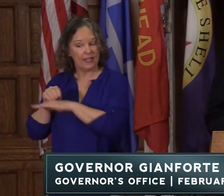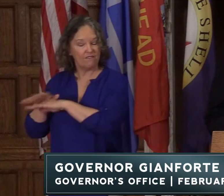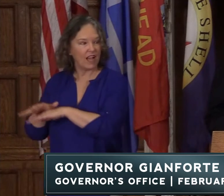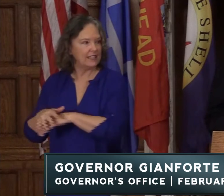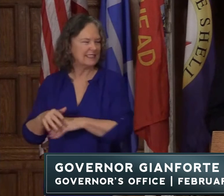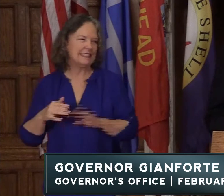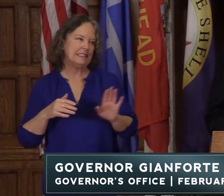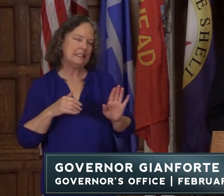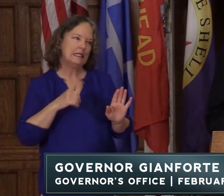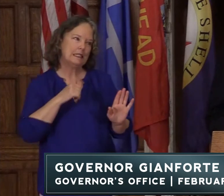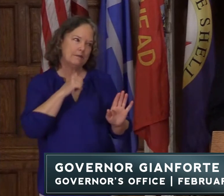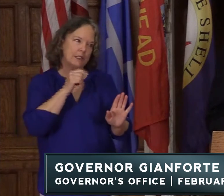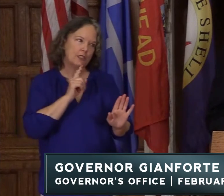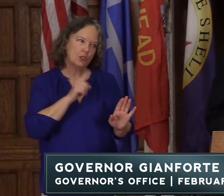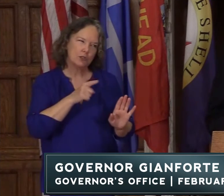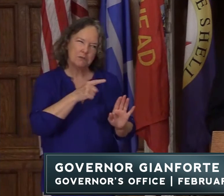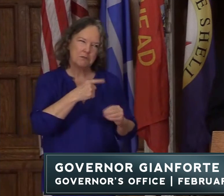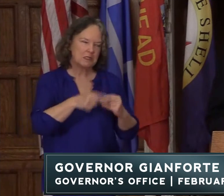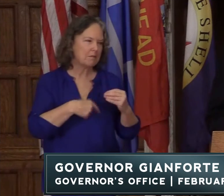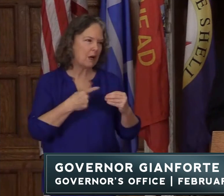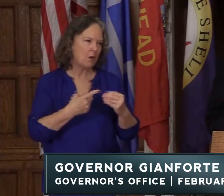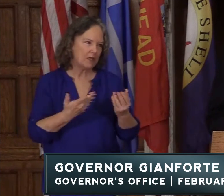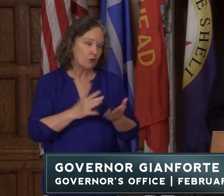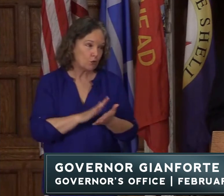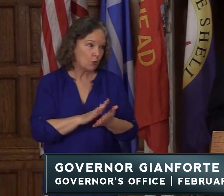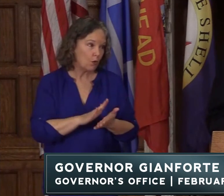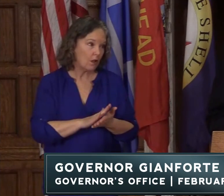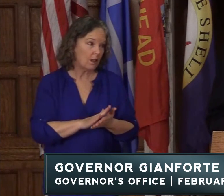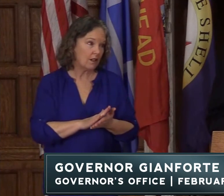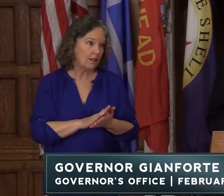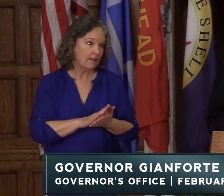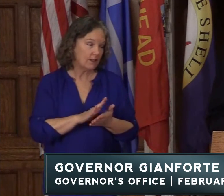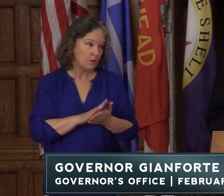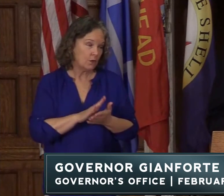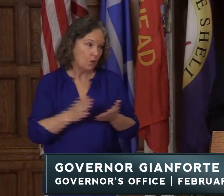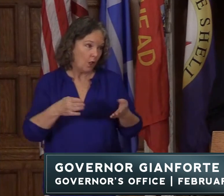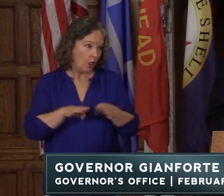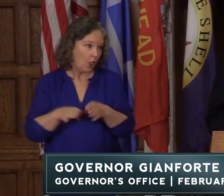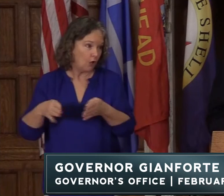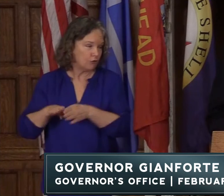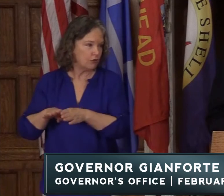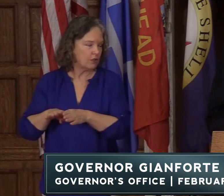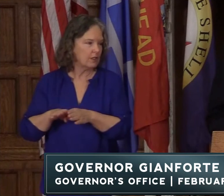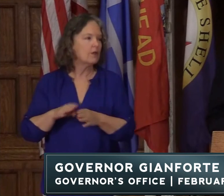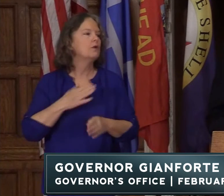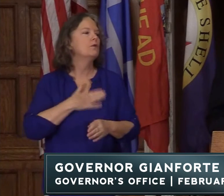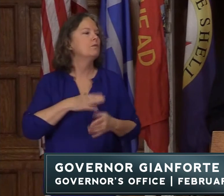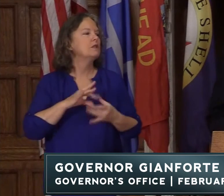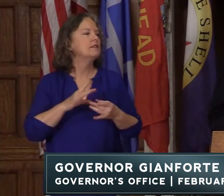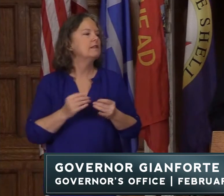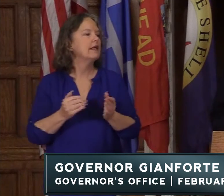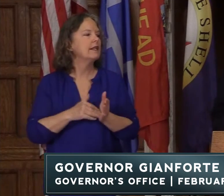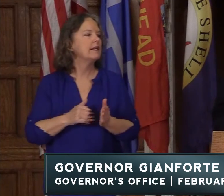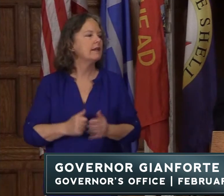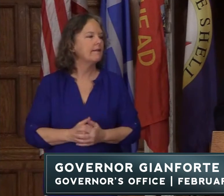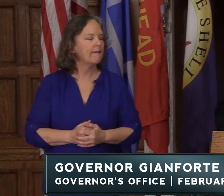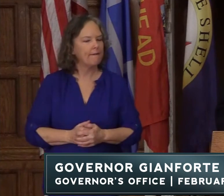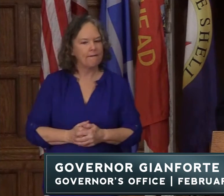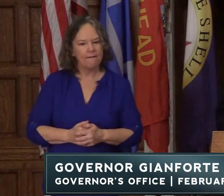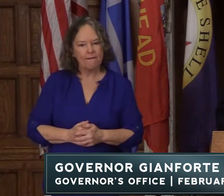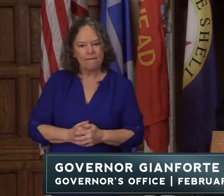that? I'm not sure. This was about school closures. If you could state the question again. No, about